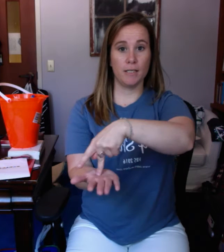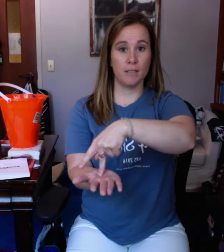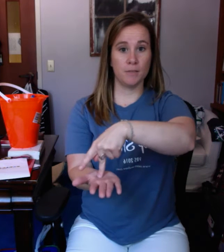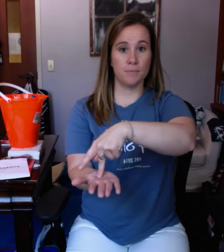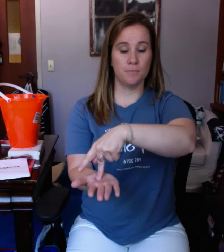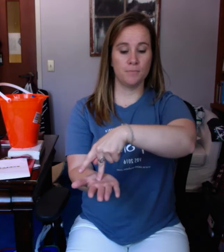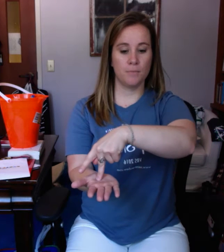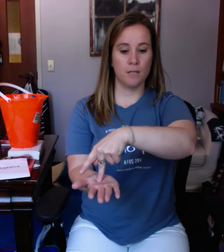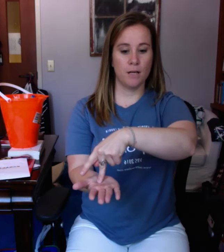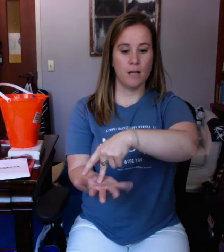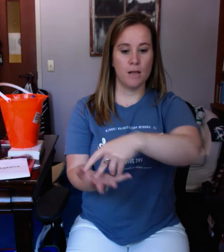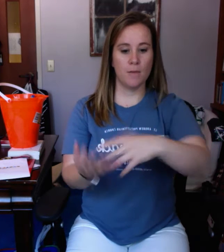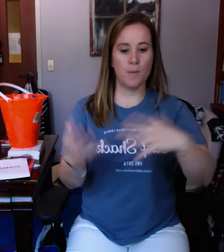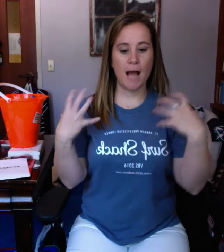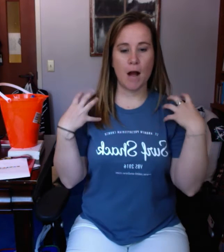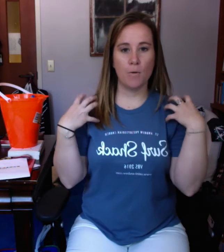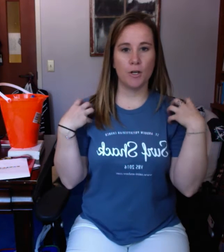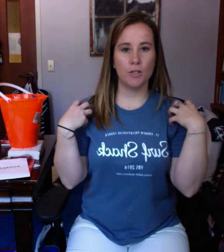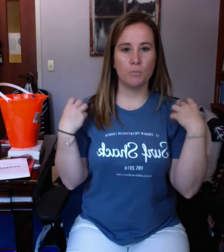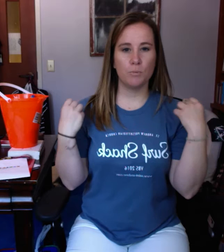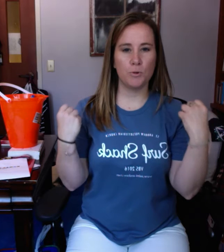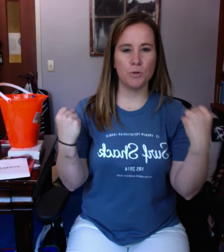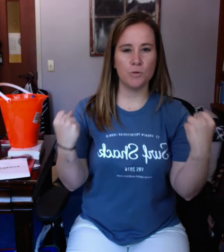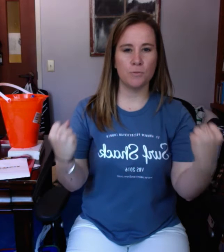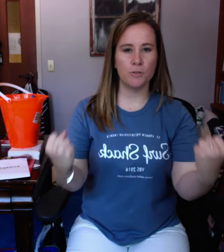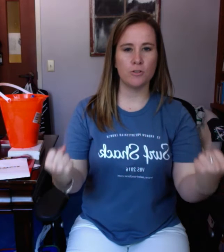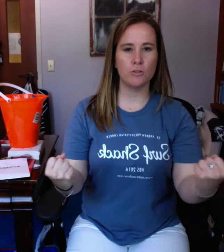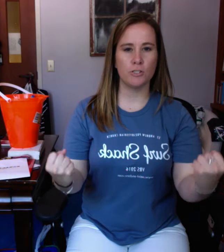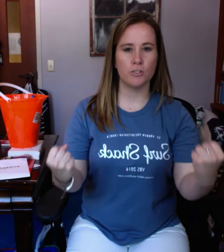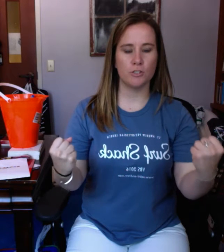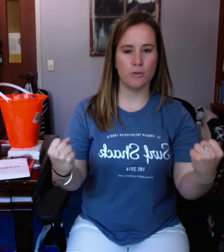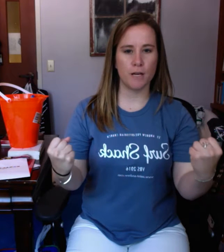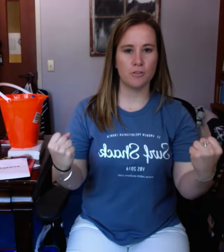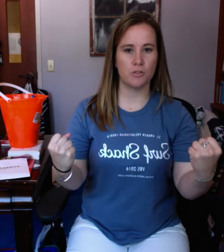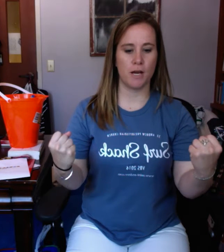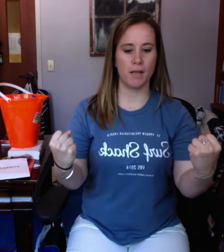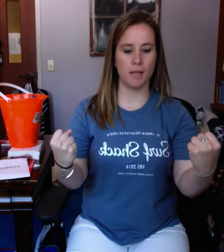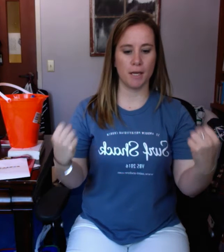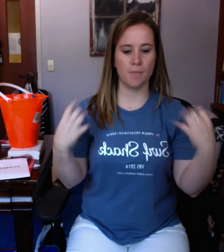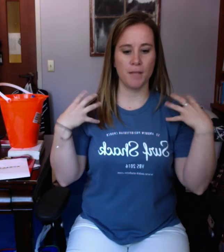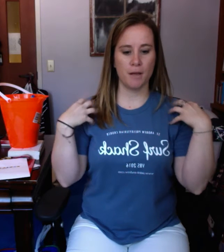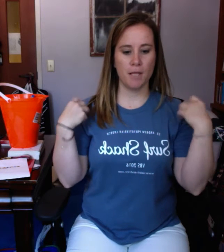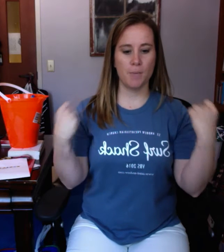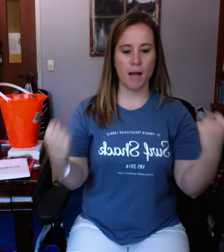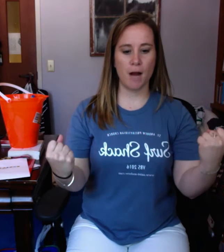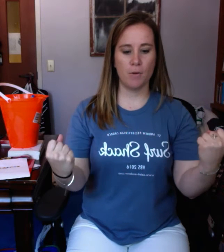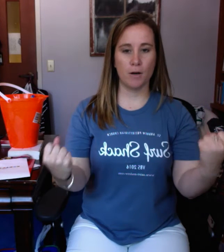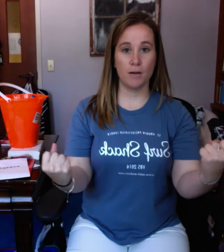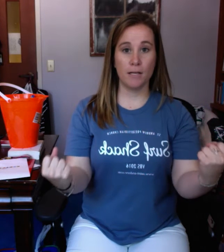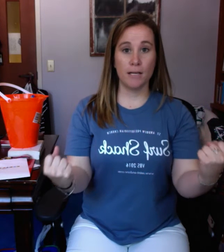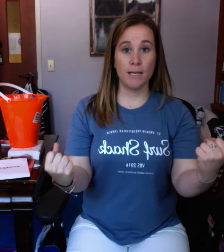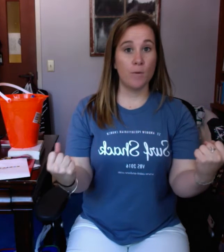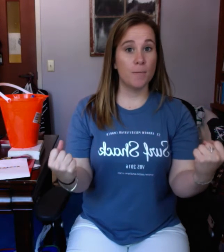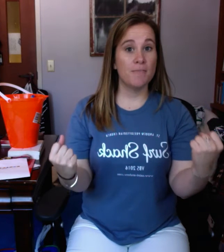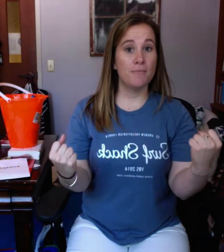Kingdom. The power. You're going to pull from your shoulders and show that strength. Okay? The power. Now, one of my